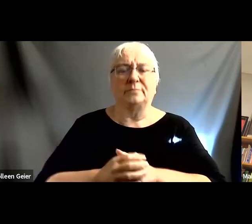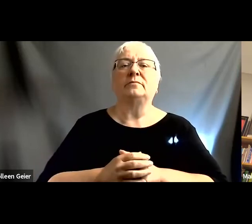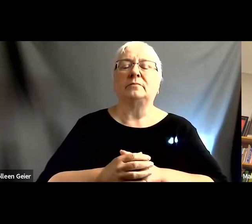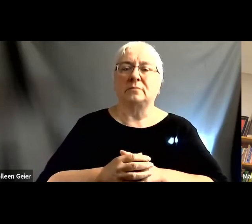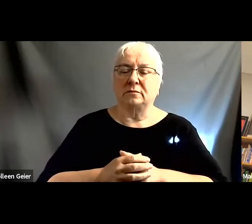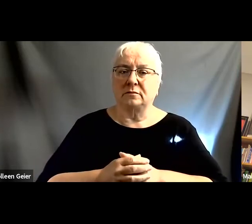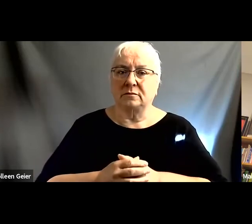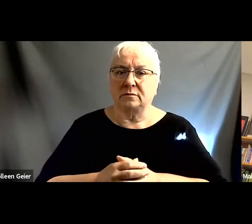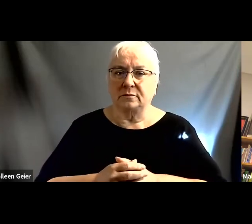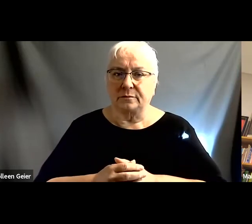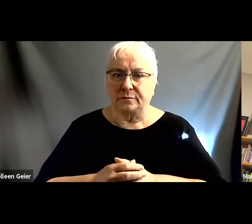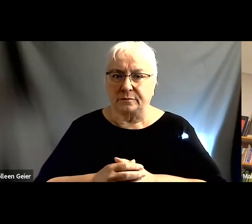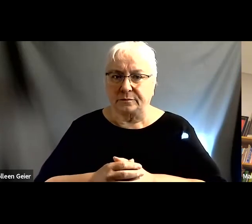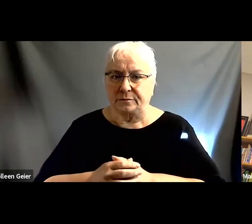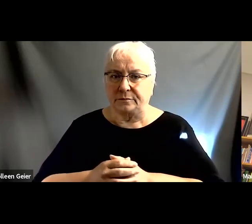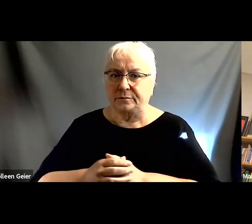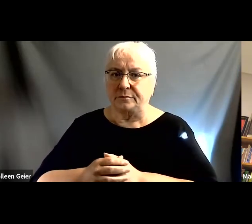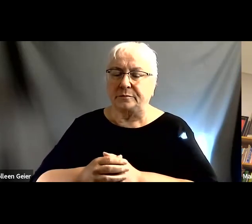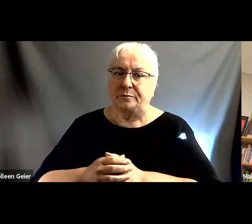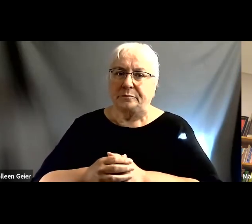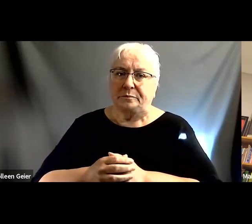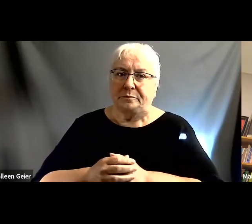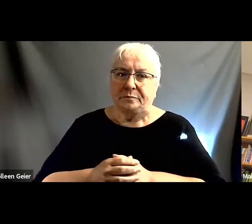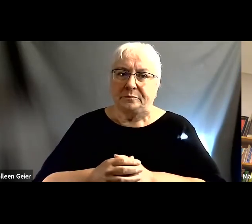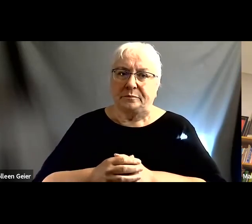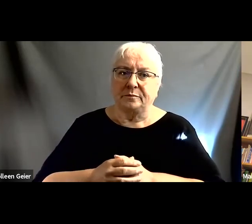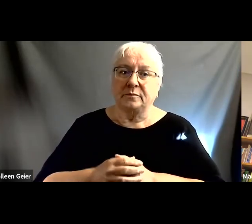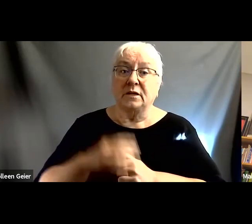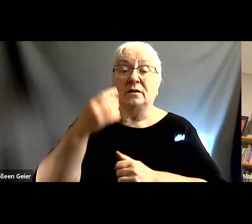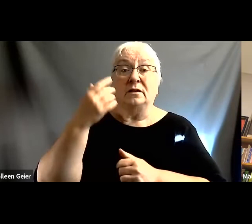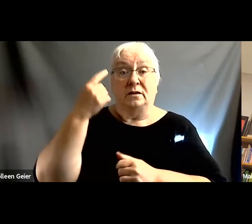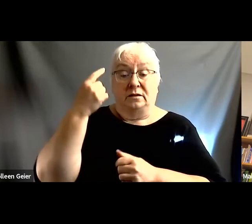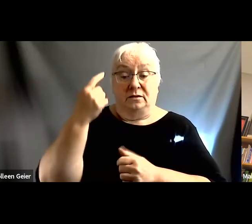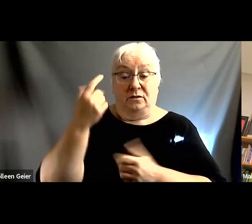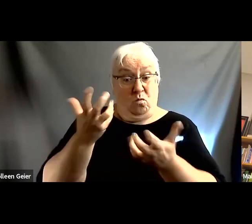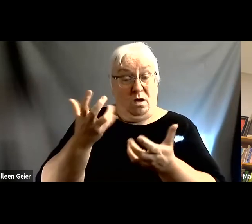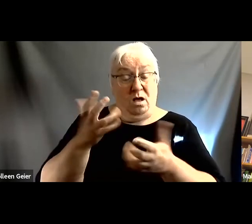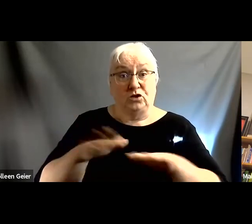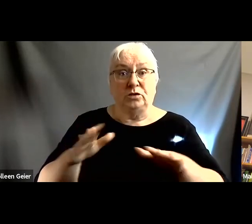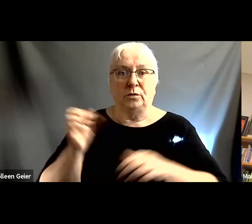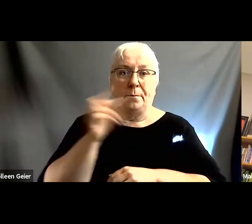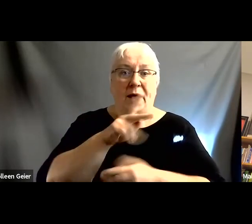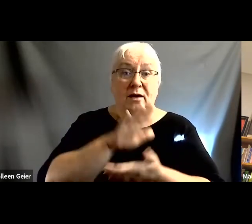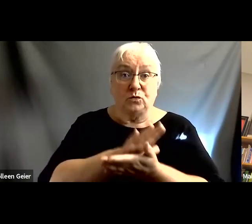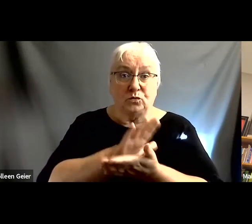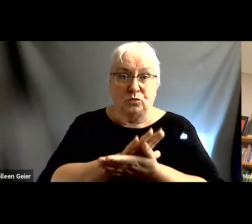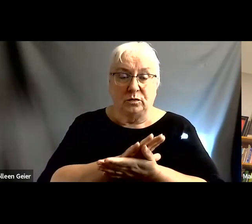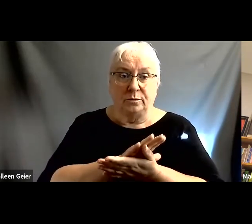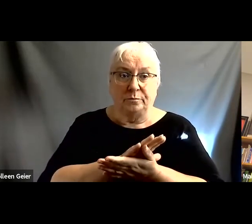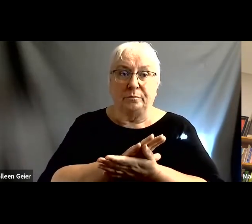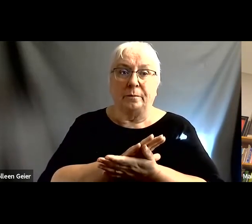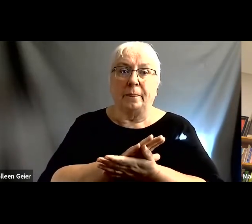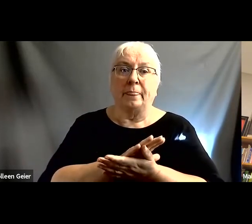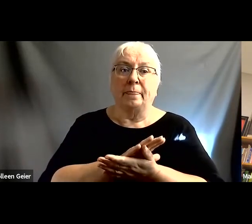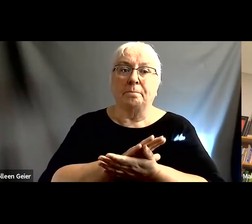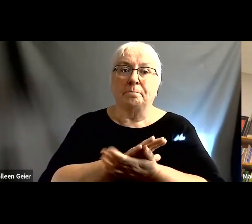children are unable to get back to schools. And apparently, even those children who are